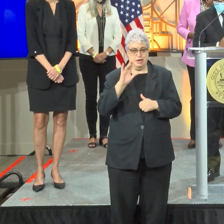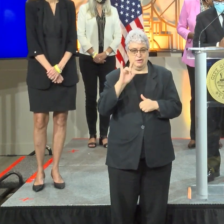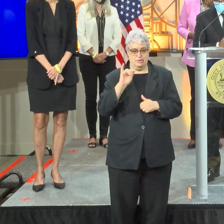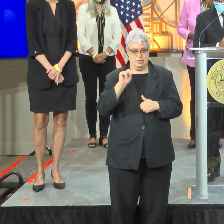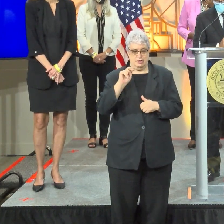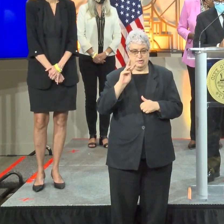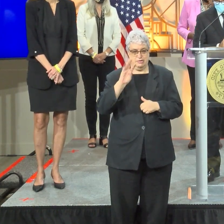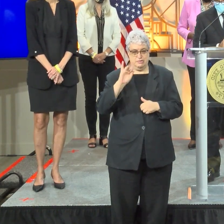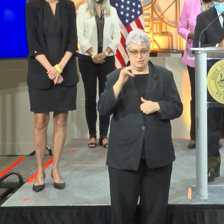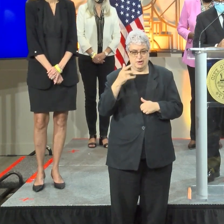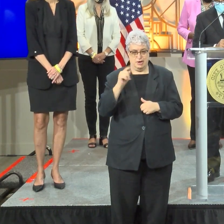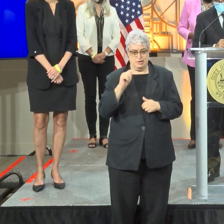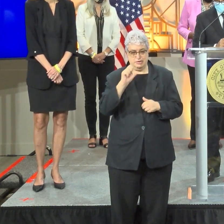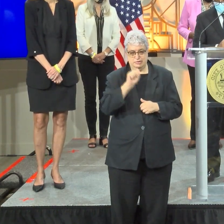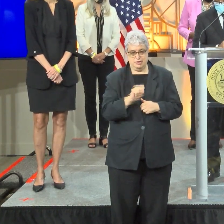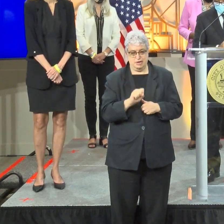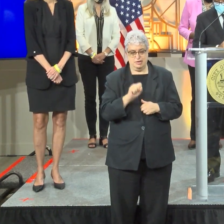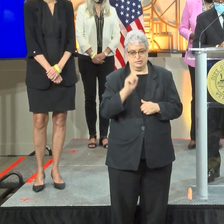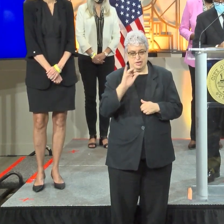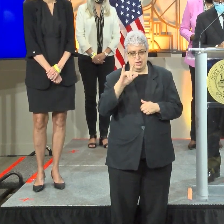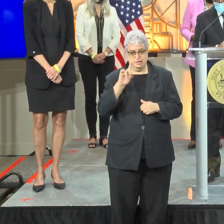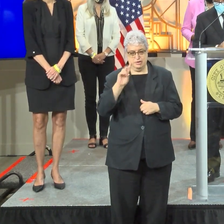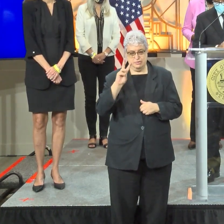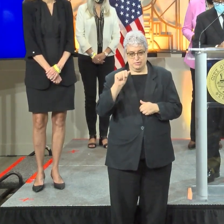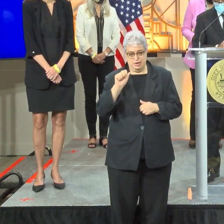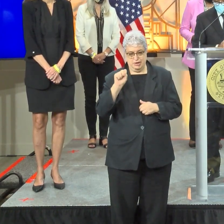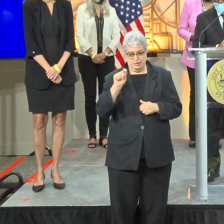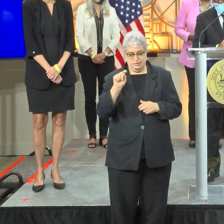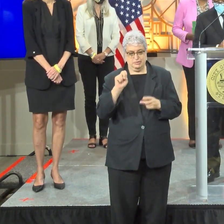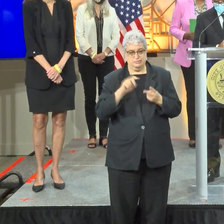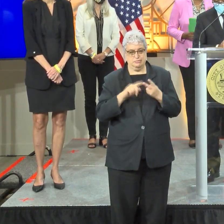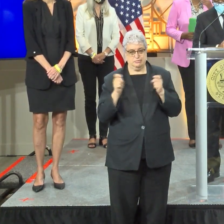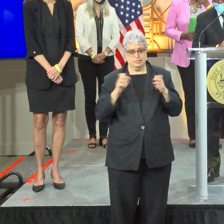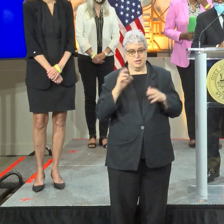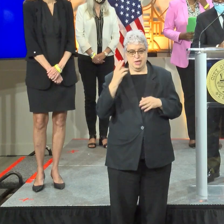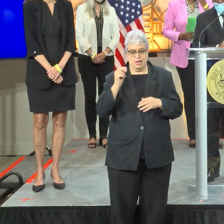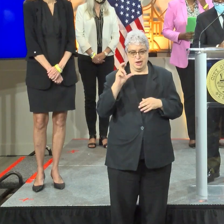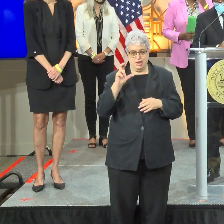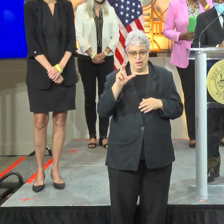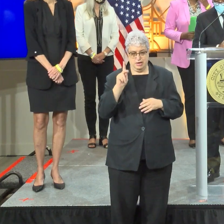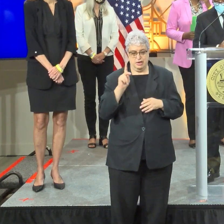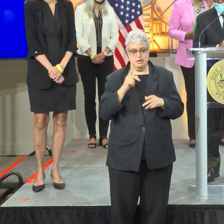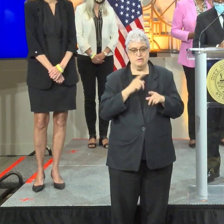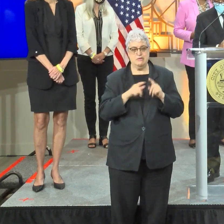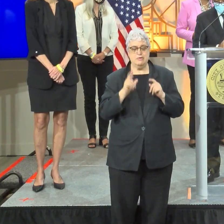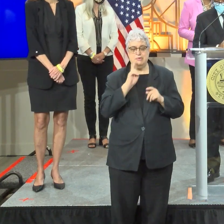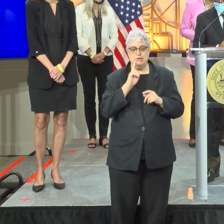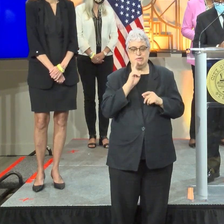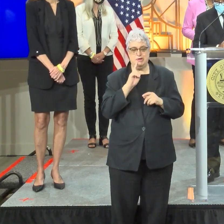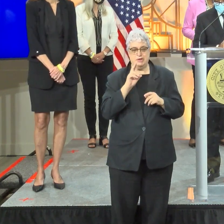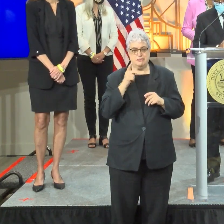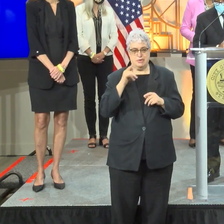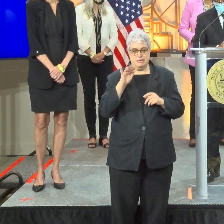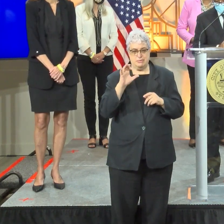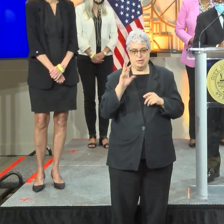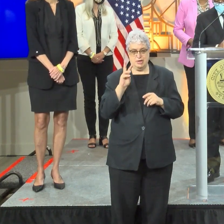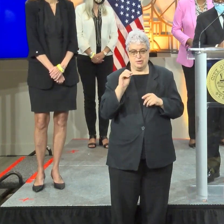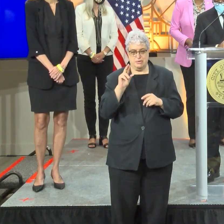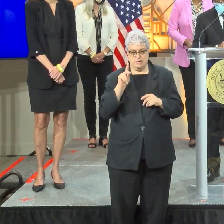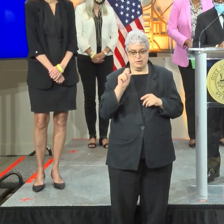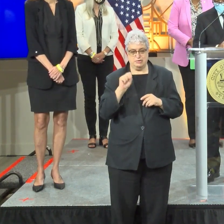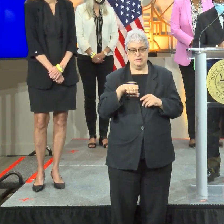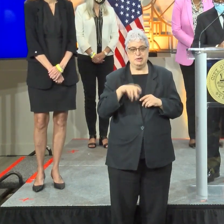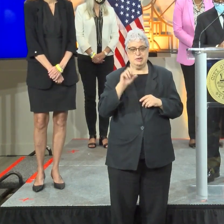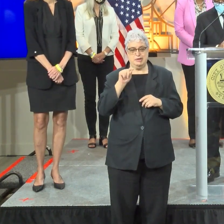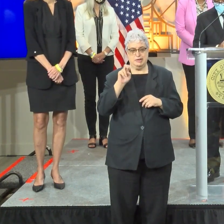with Southwest Solid Waste. Director Carol Haddock from Houston Public Works. Director Stephen Wright